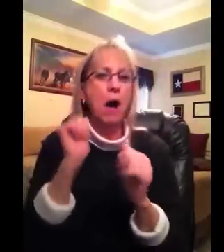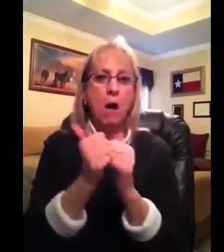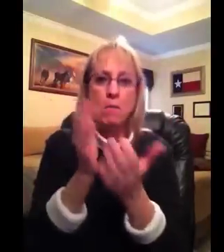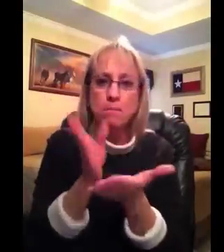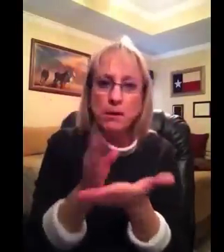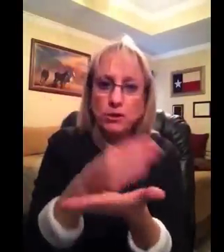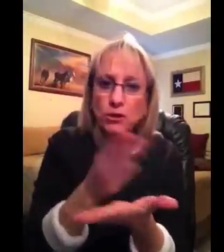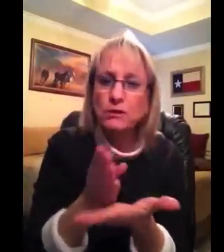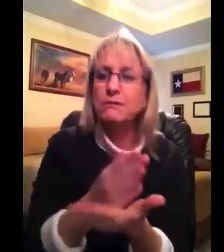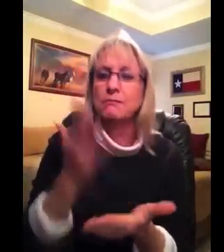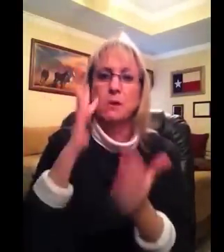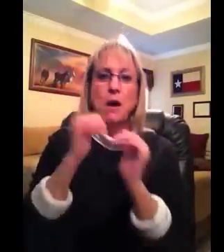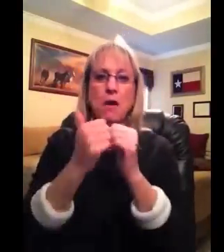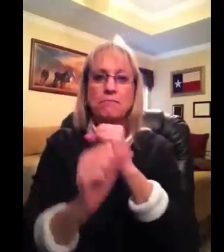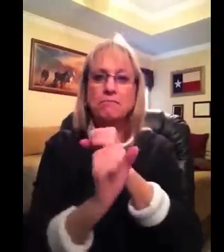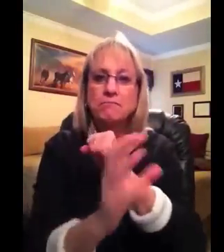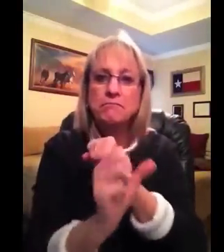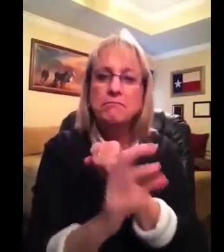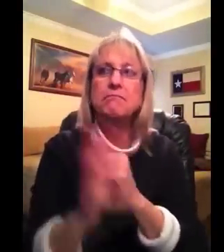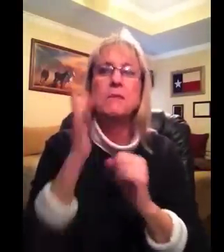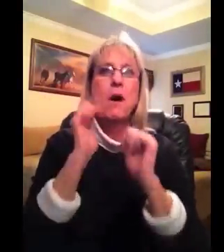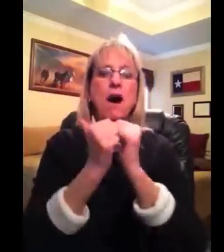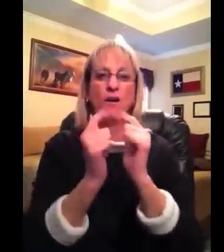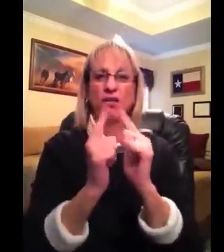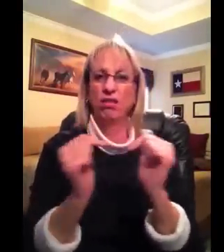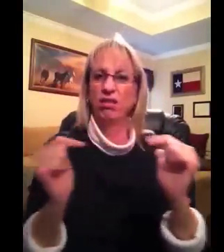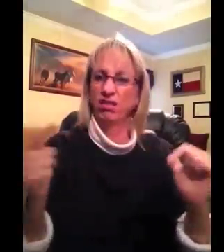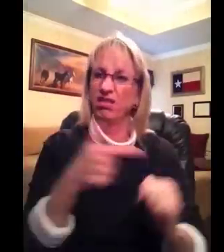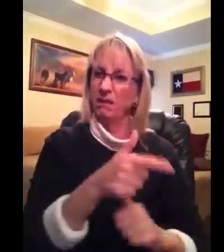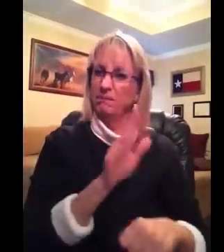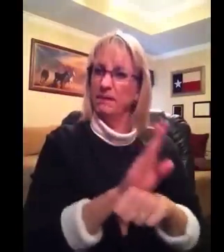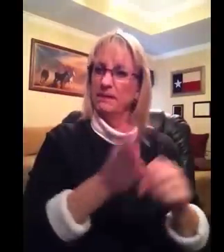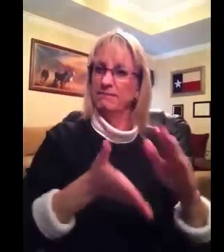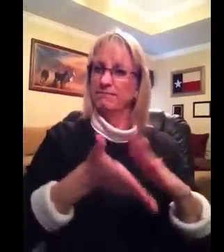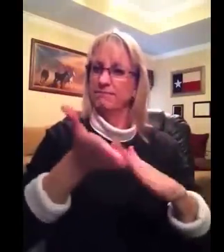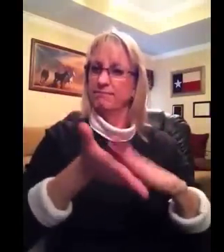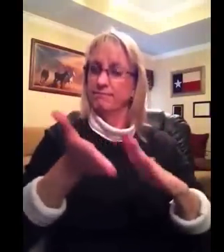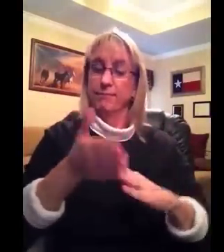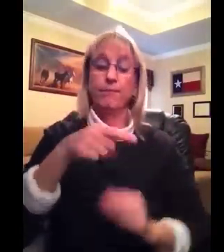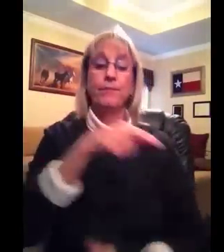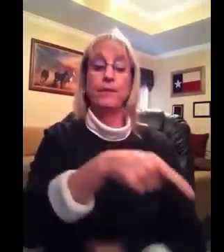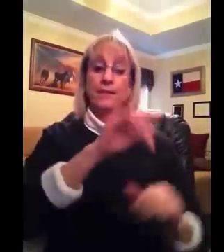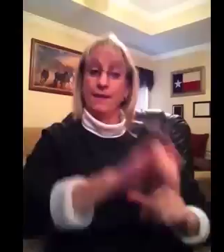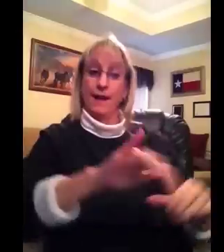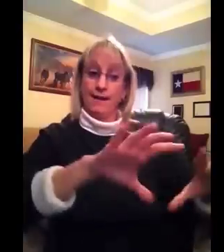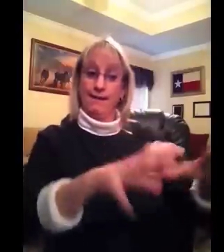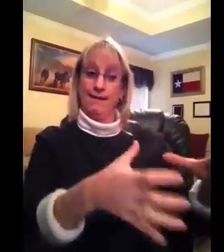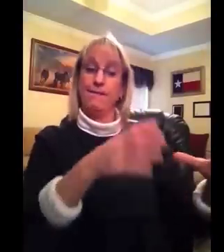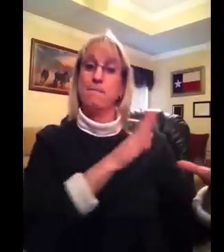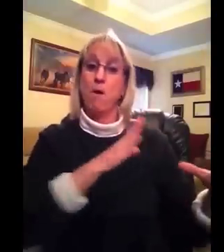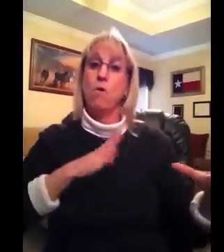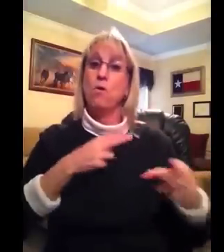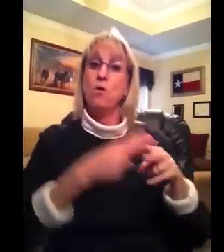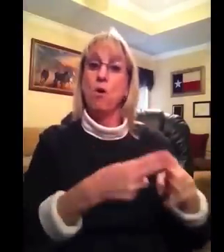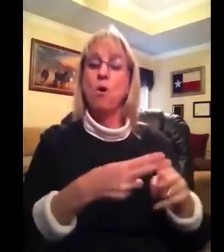of fundraising, budgeting, marketing, etc. They will manage